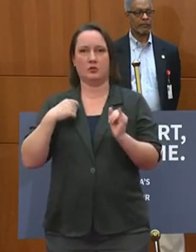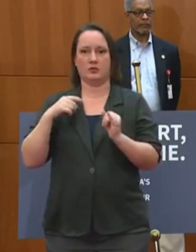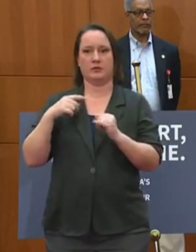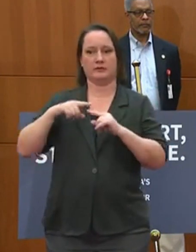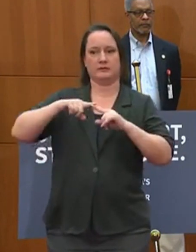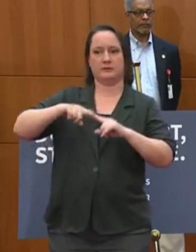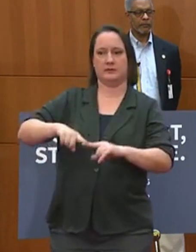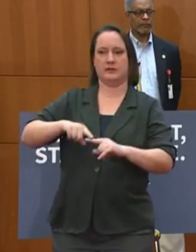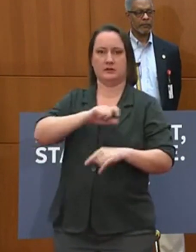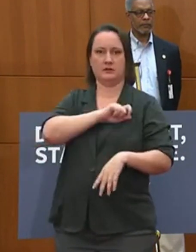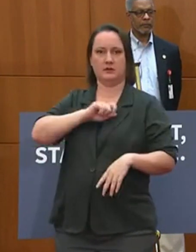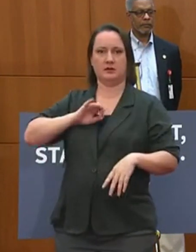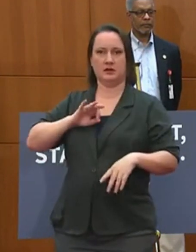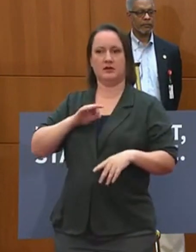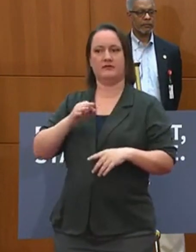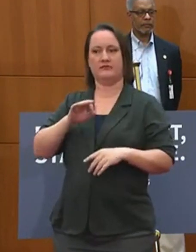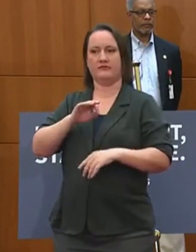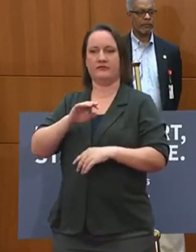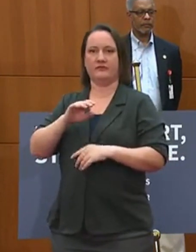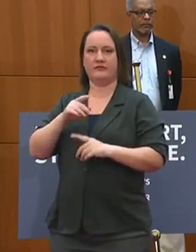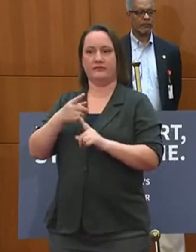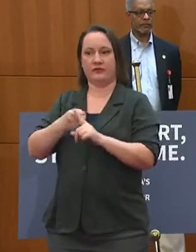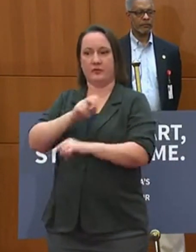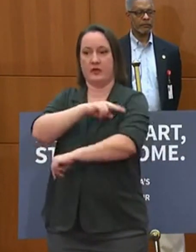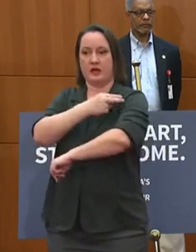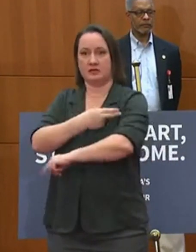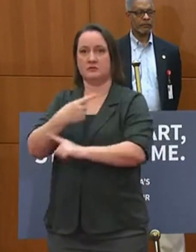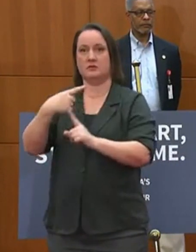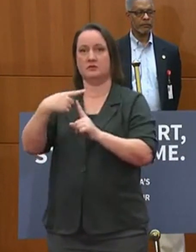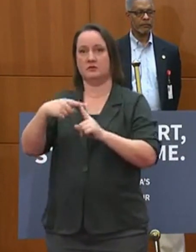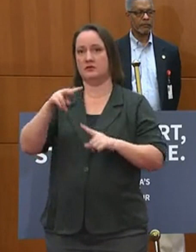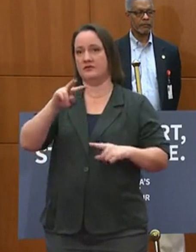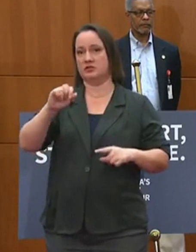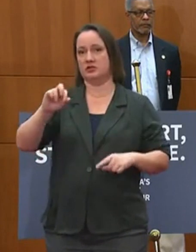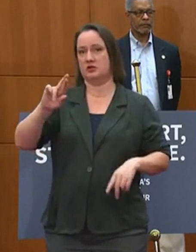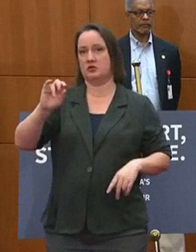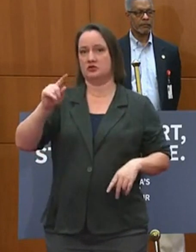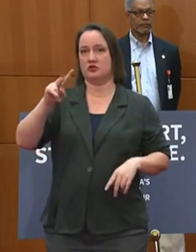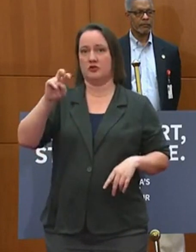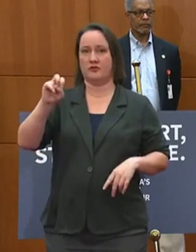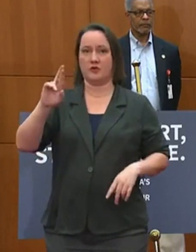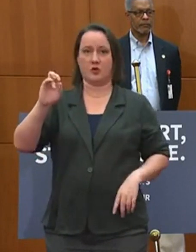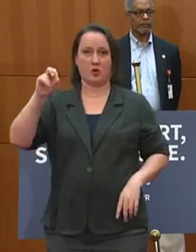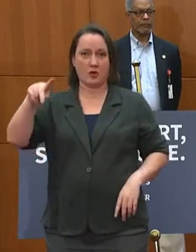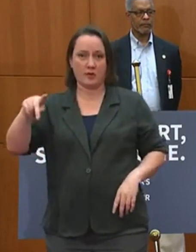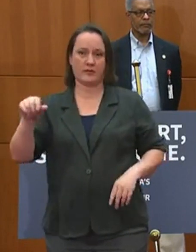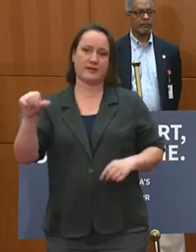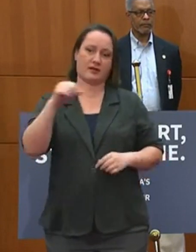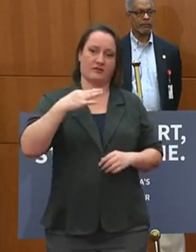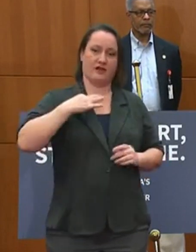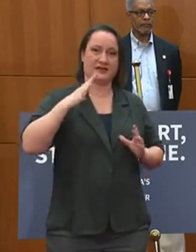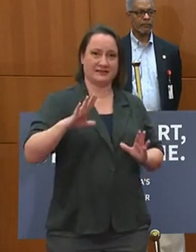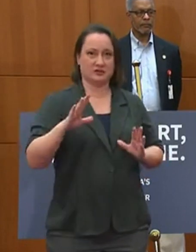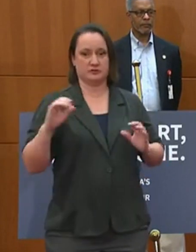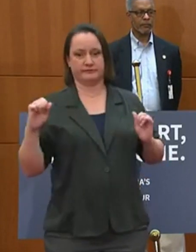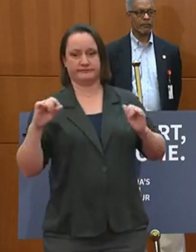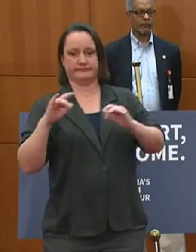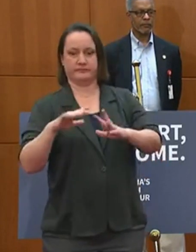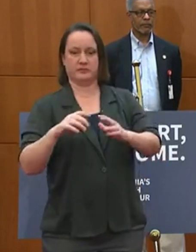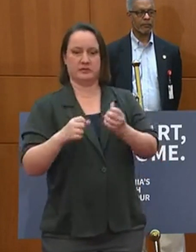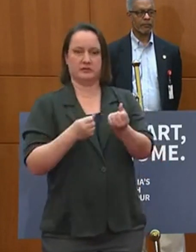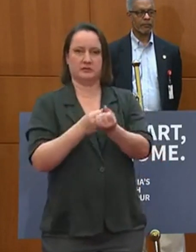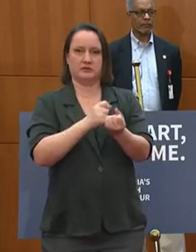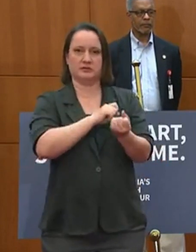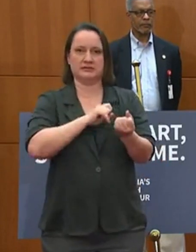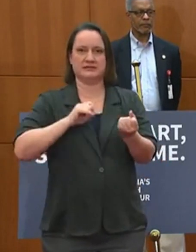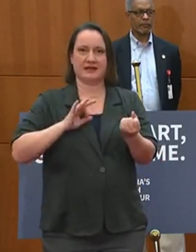the healthcare systems augmented by the Virginia Reserve Corps and other volunteers to staff any additional